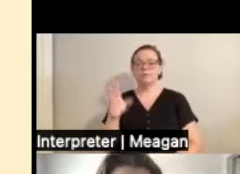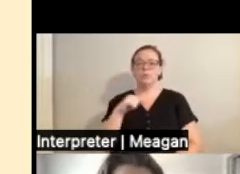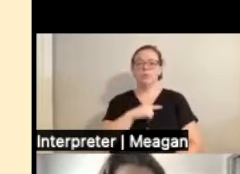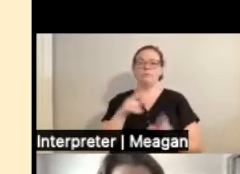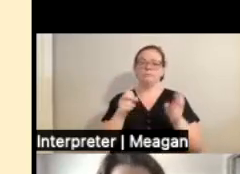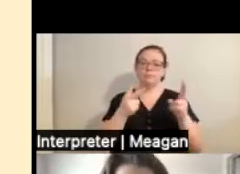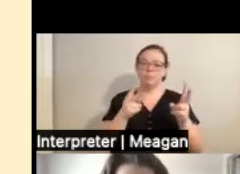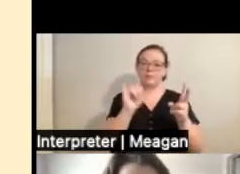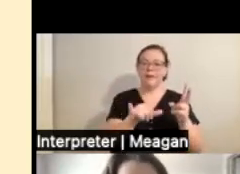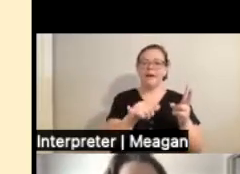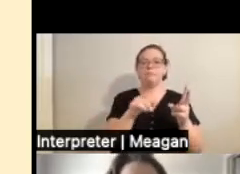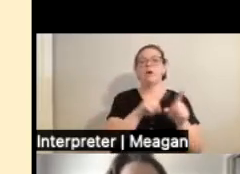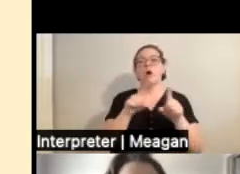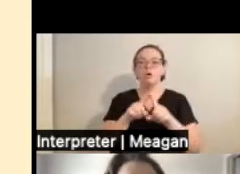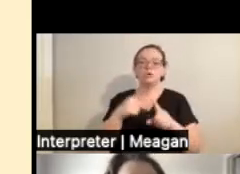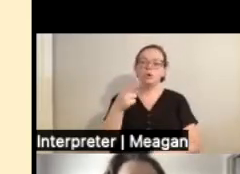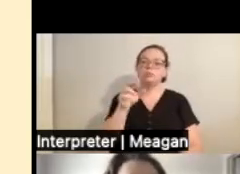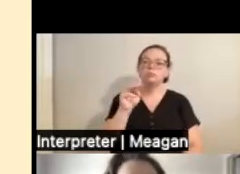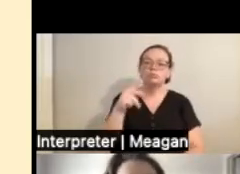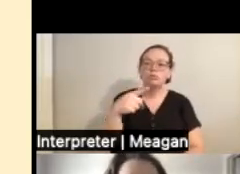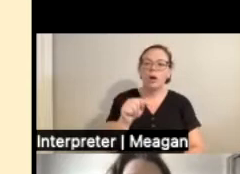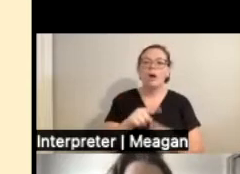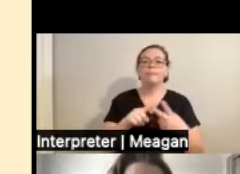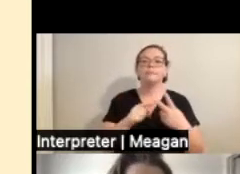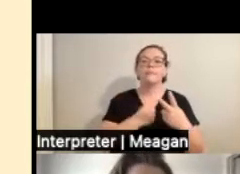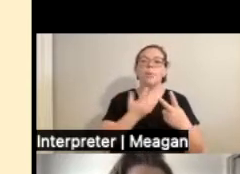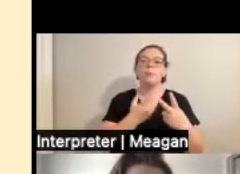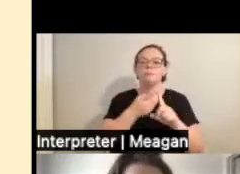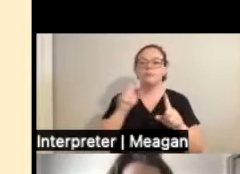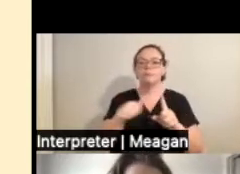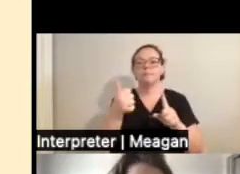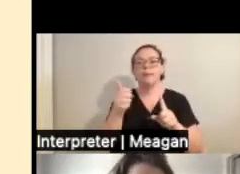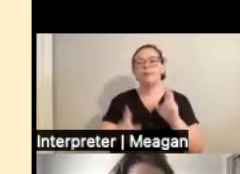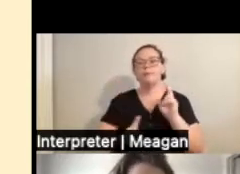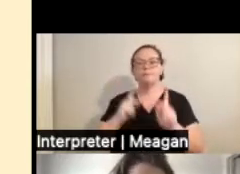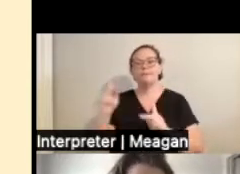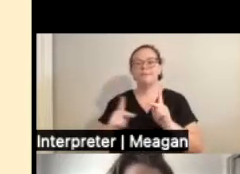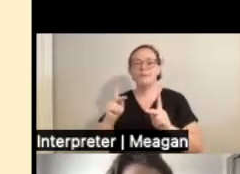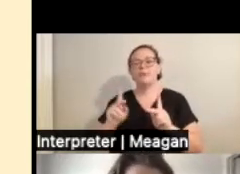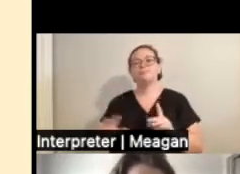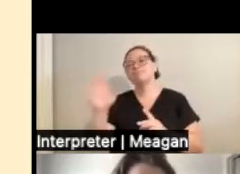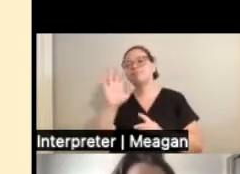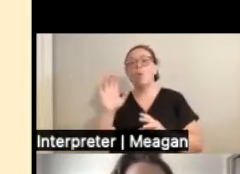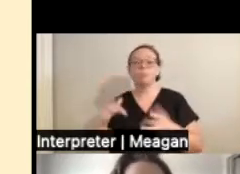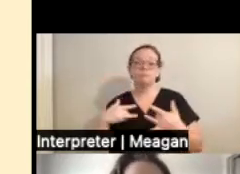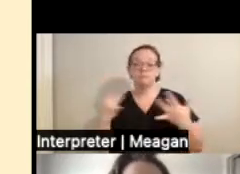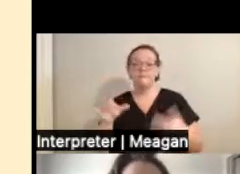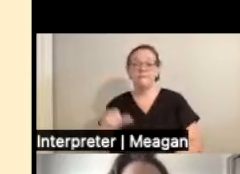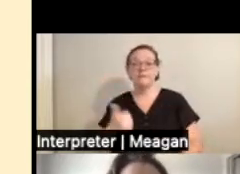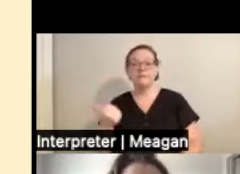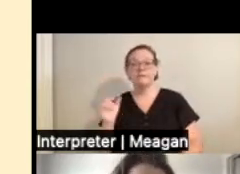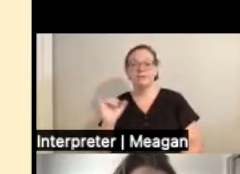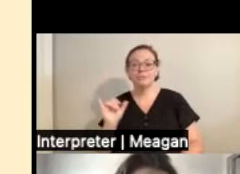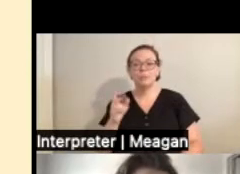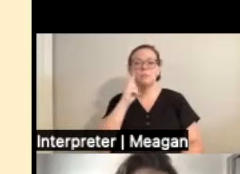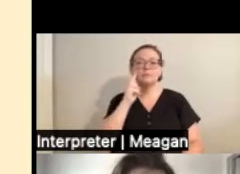also post prompts and poems from other folks who've been at our events if you want to see what our open mouth